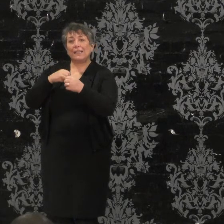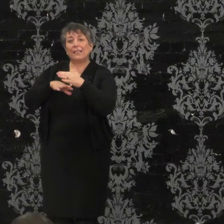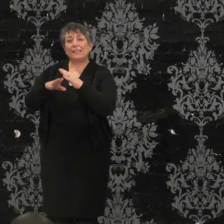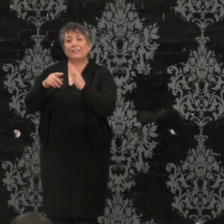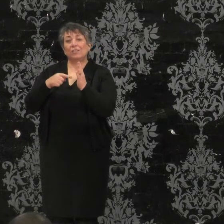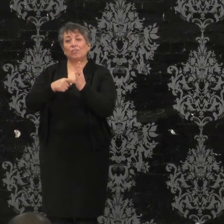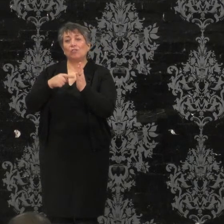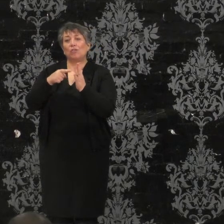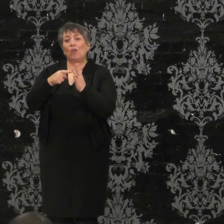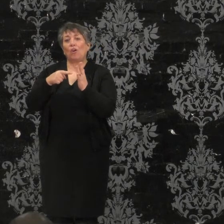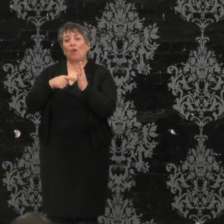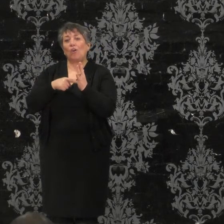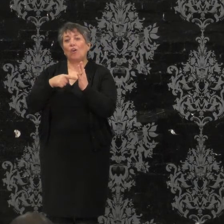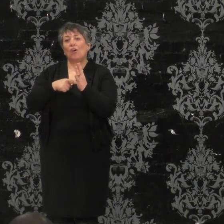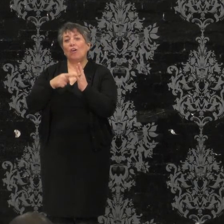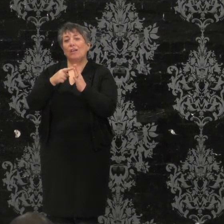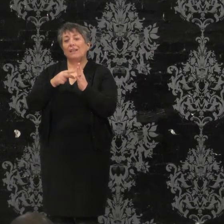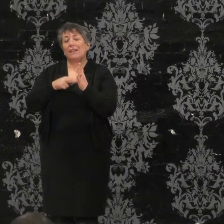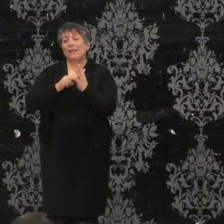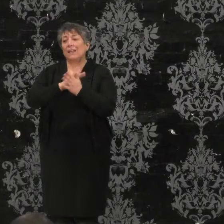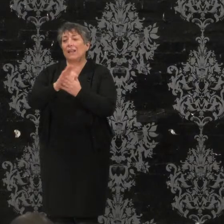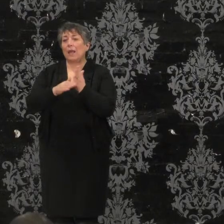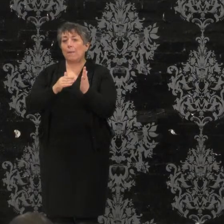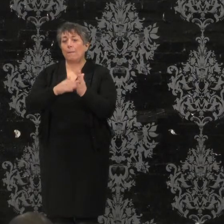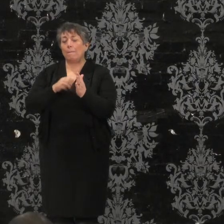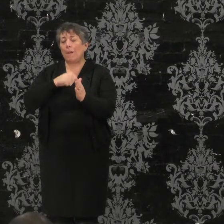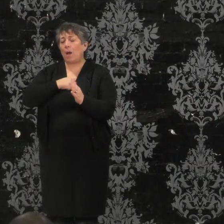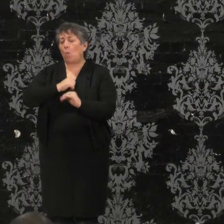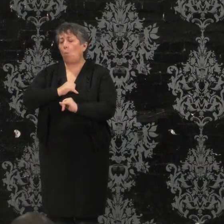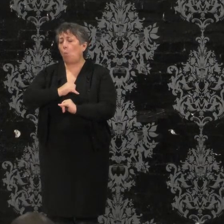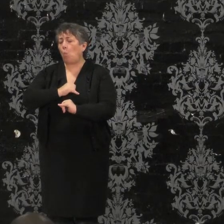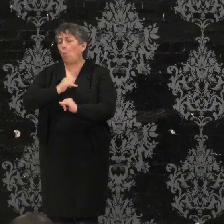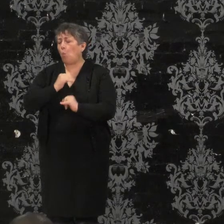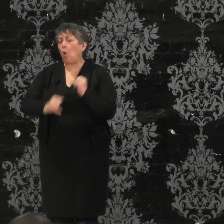My worst nightmare has happened.